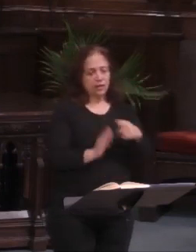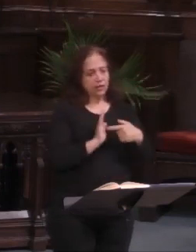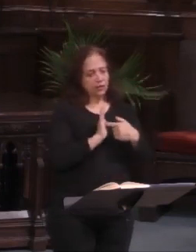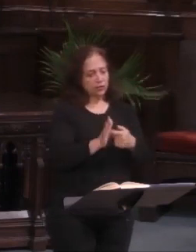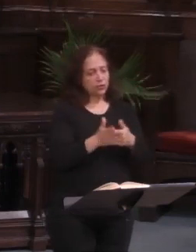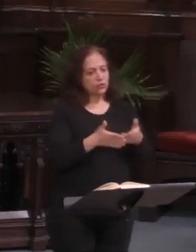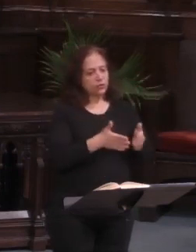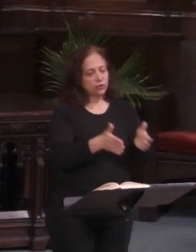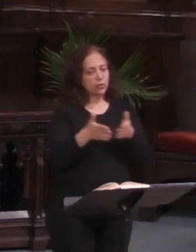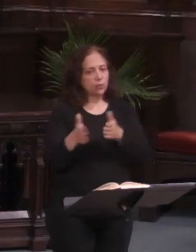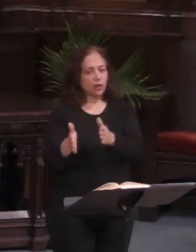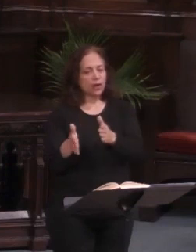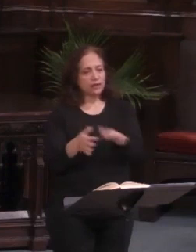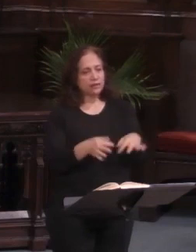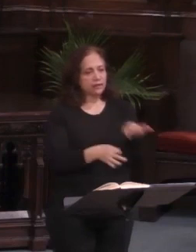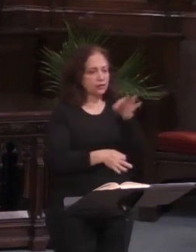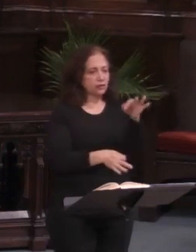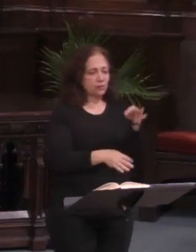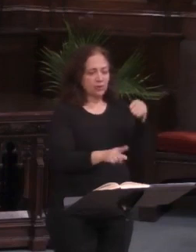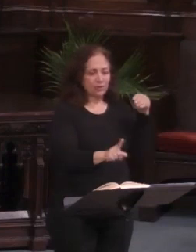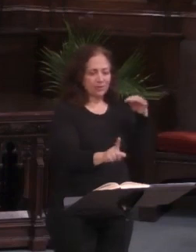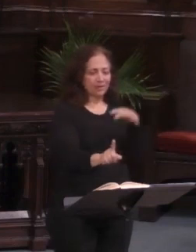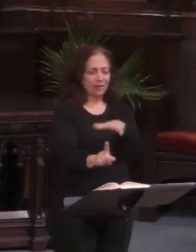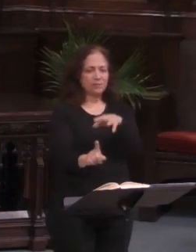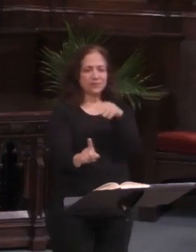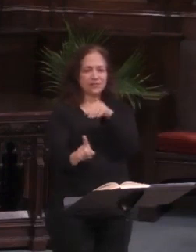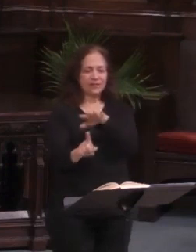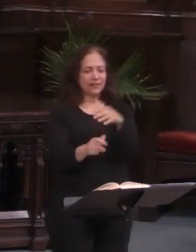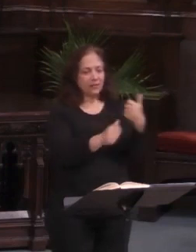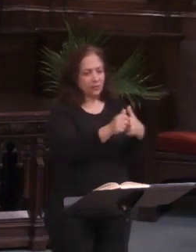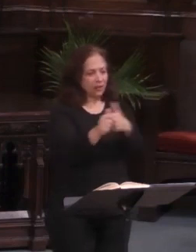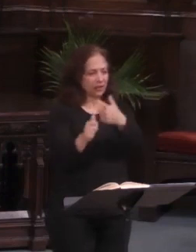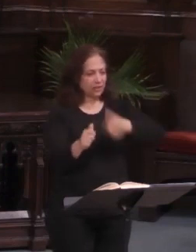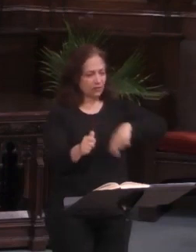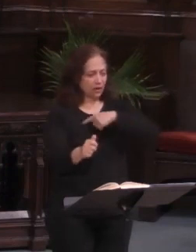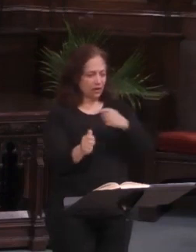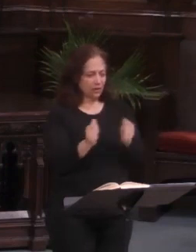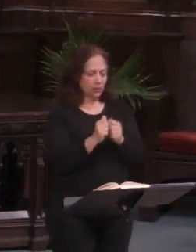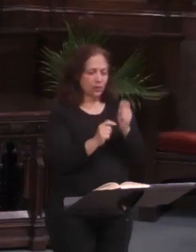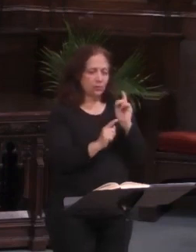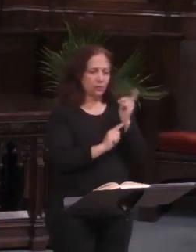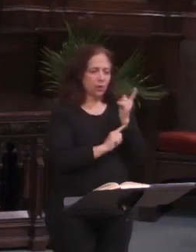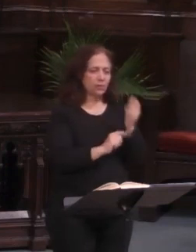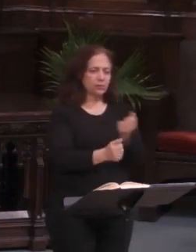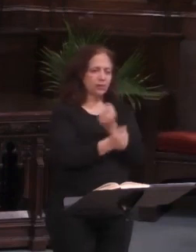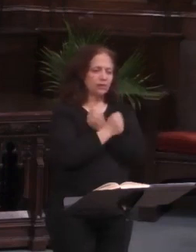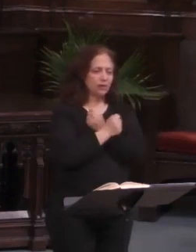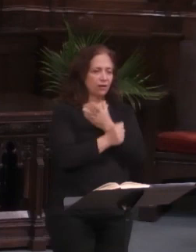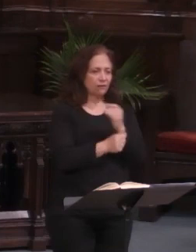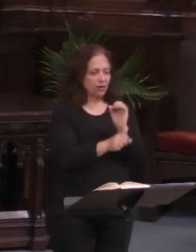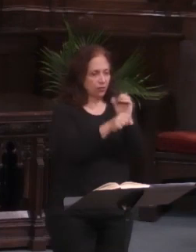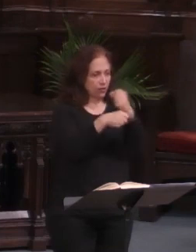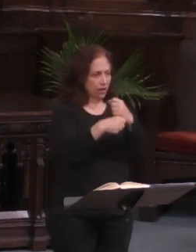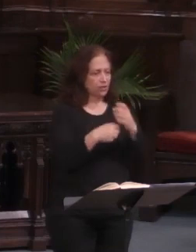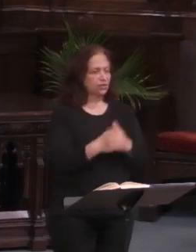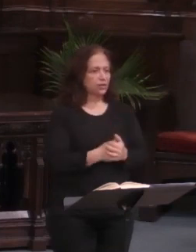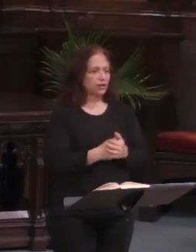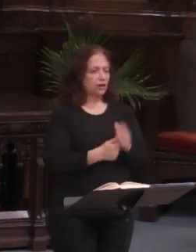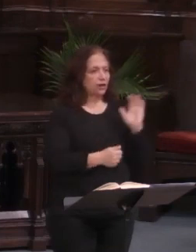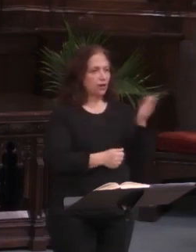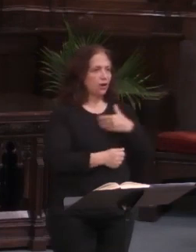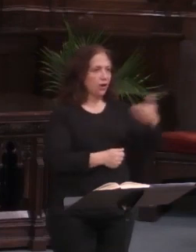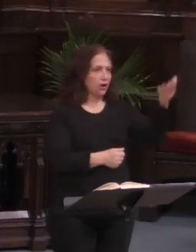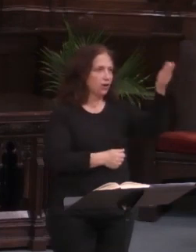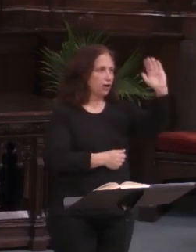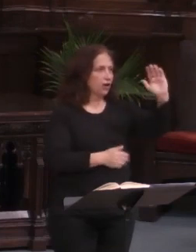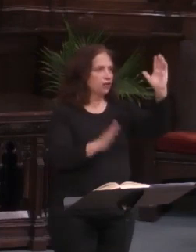which the Spirit comes to each of us with moments of love and creation. Our God of